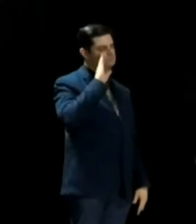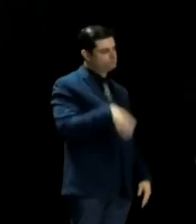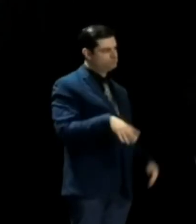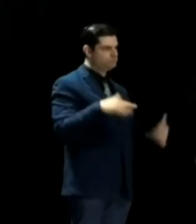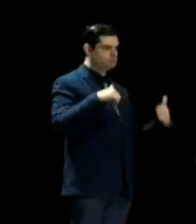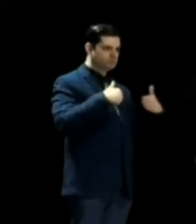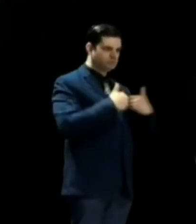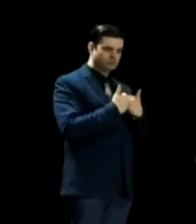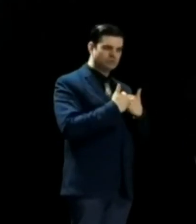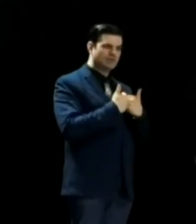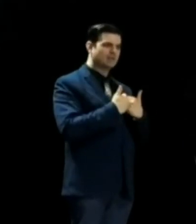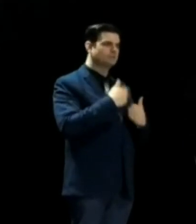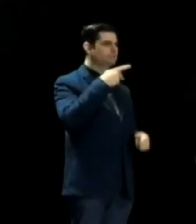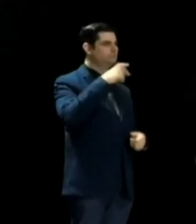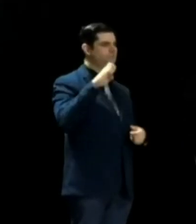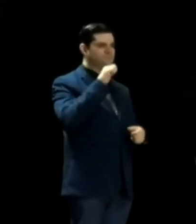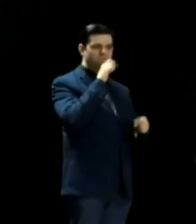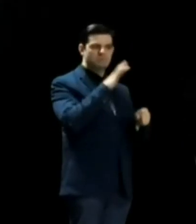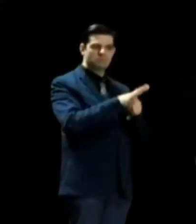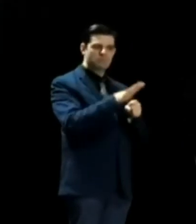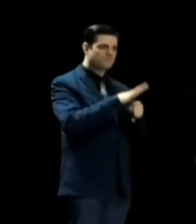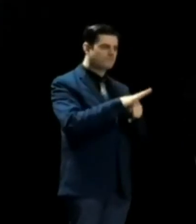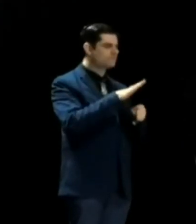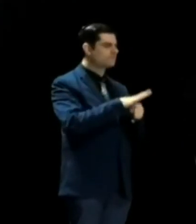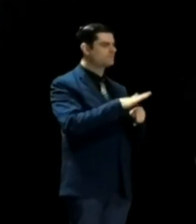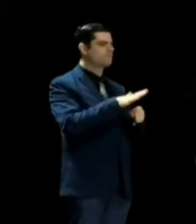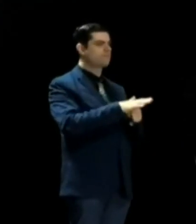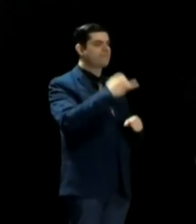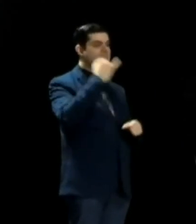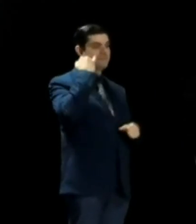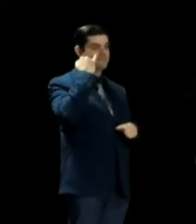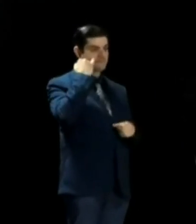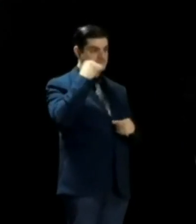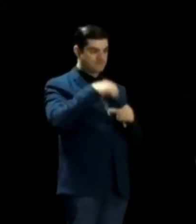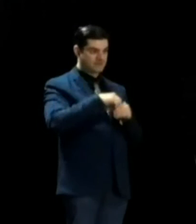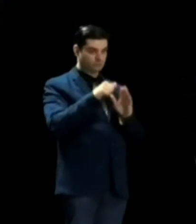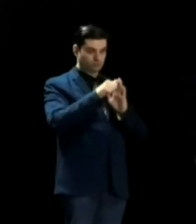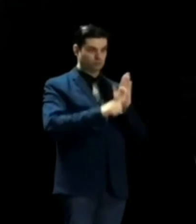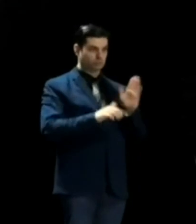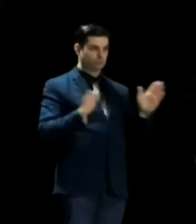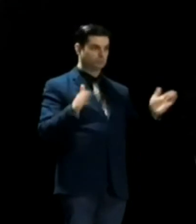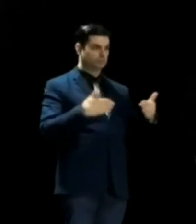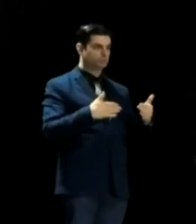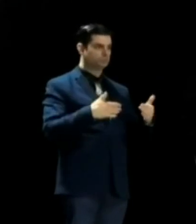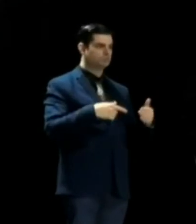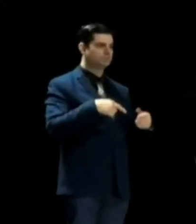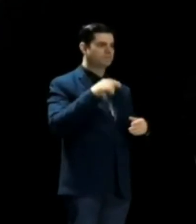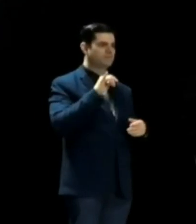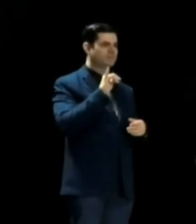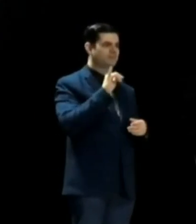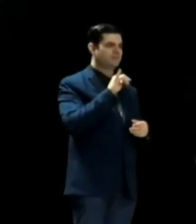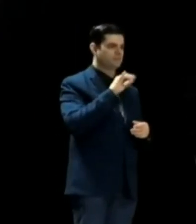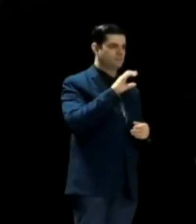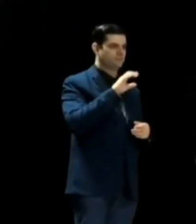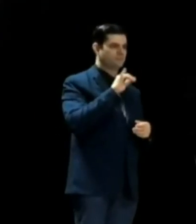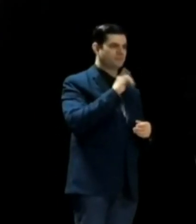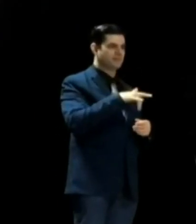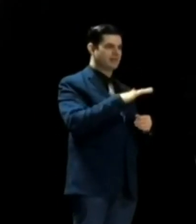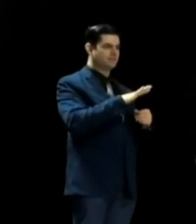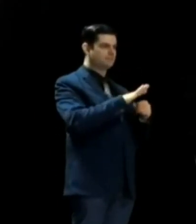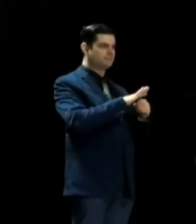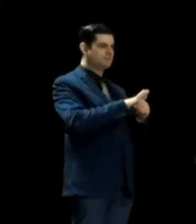still need that PPE that you would use in the surgery room. You need that right now for the COVID patients, for all of our patients in